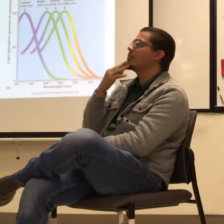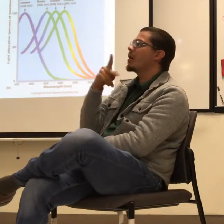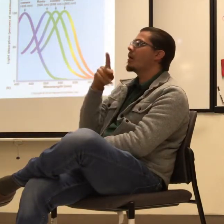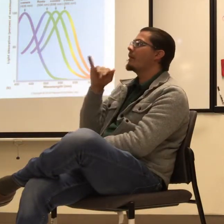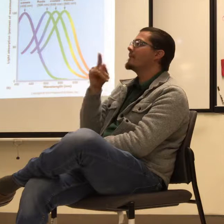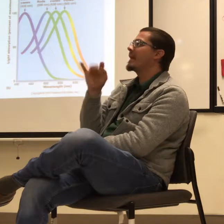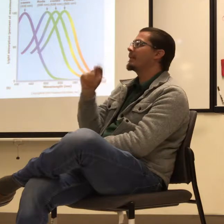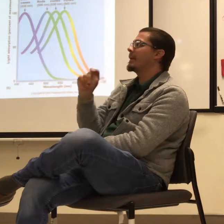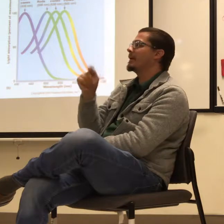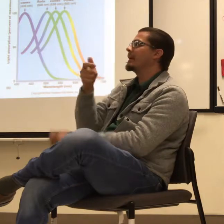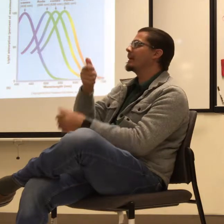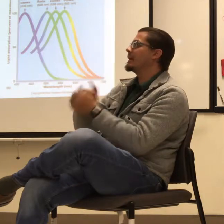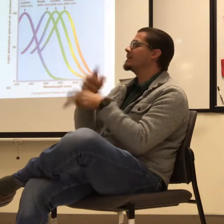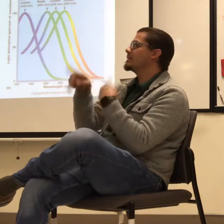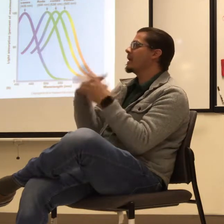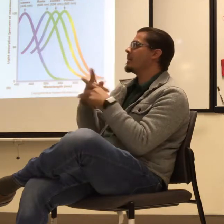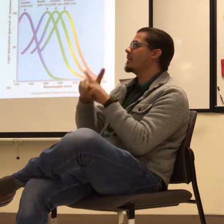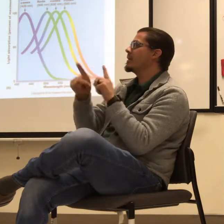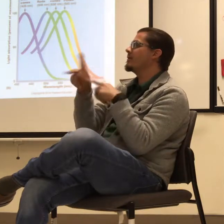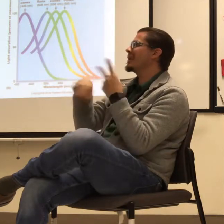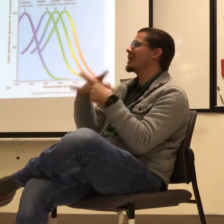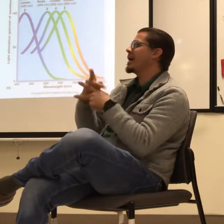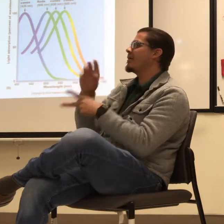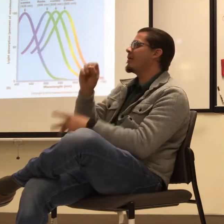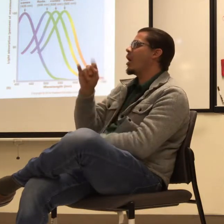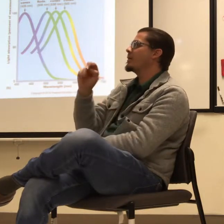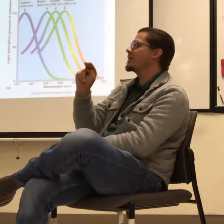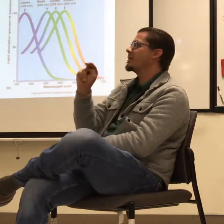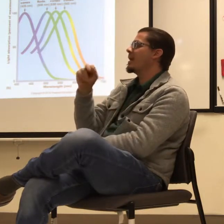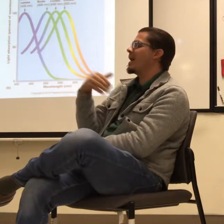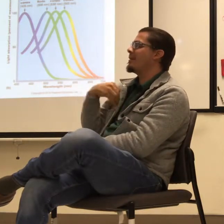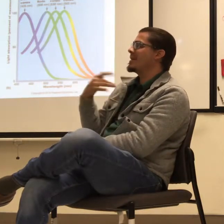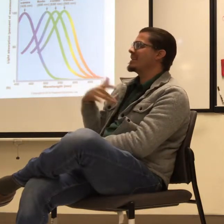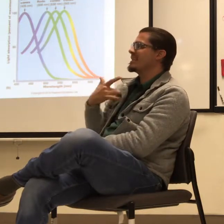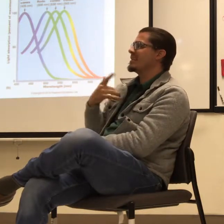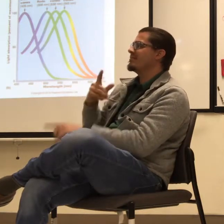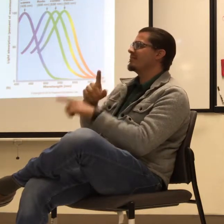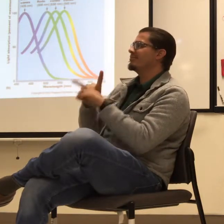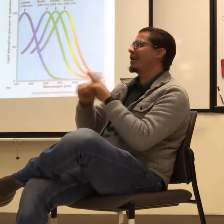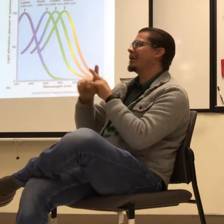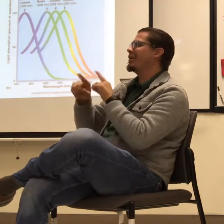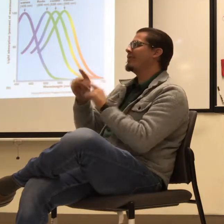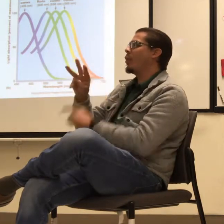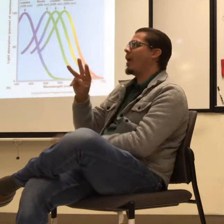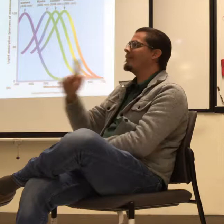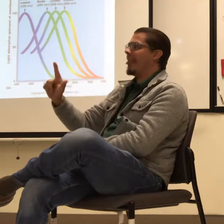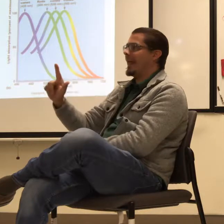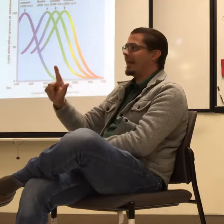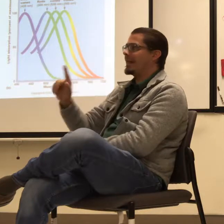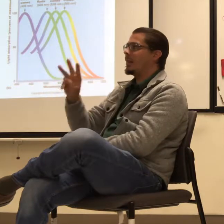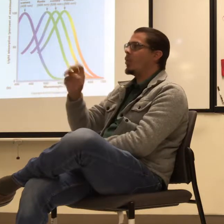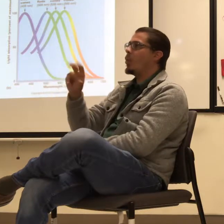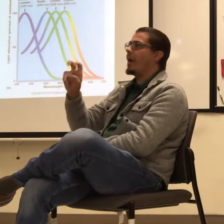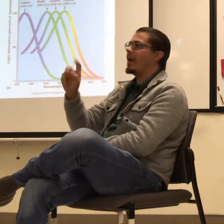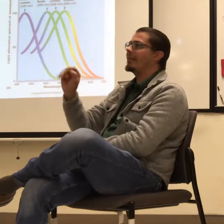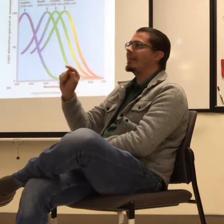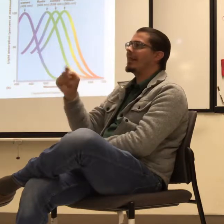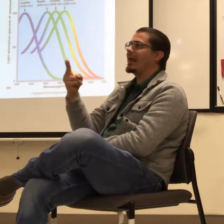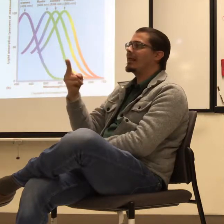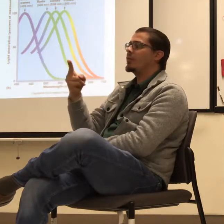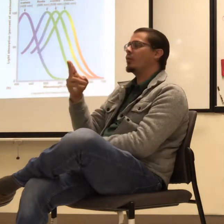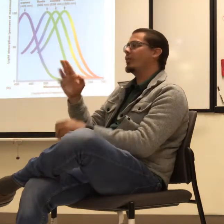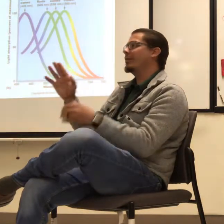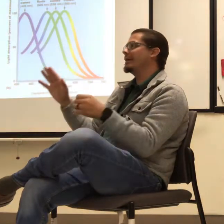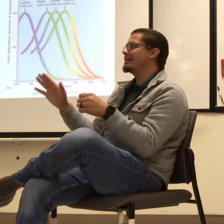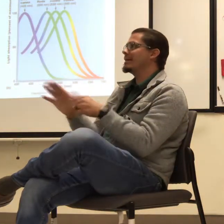Each type has a different form of opsin. They have a sensitivity of different wavelengths. The visual spectrum, well, the